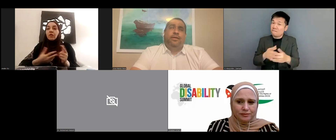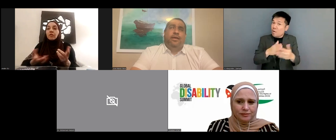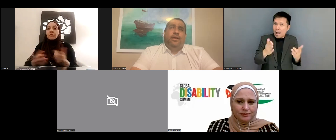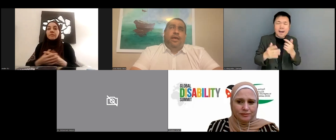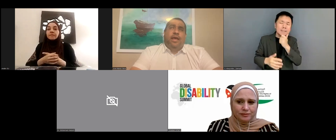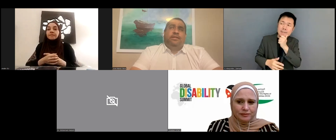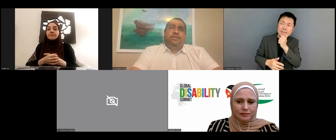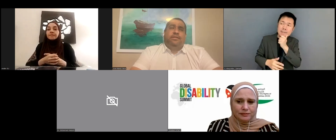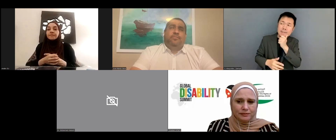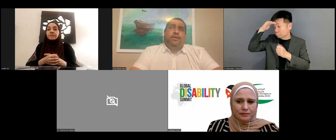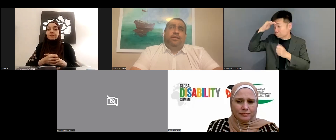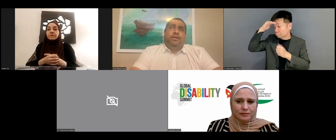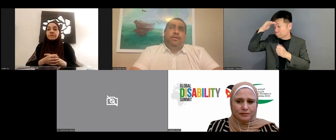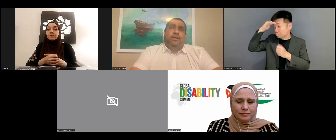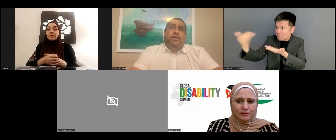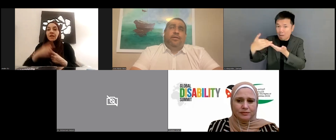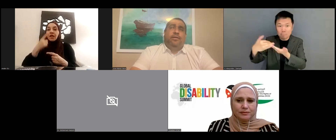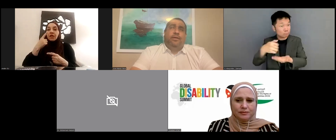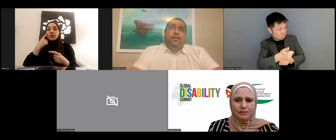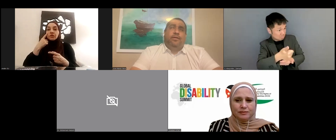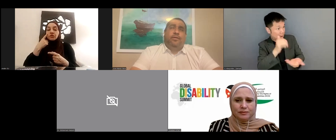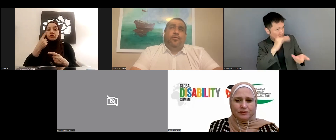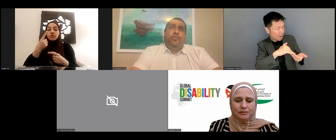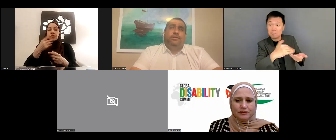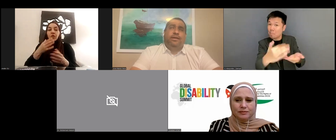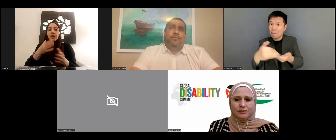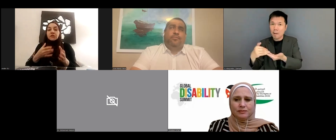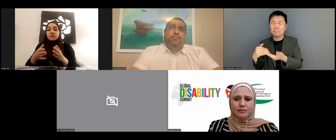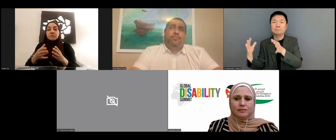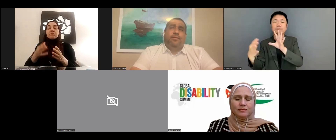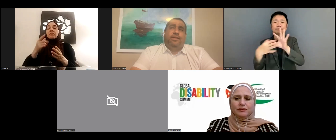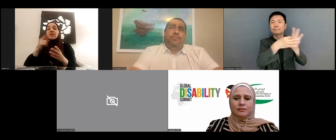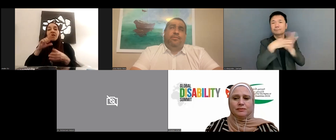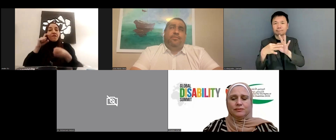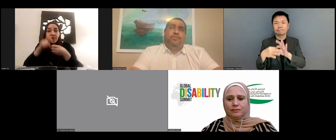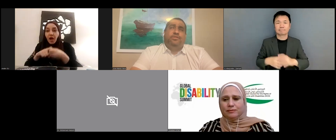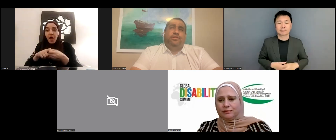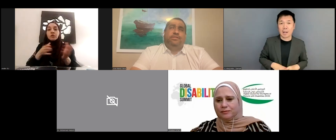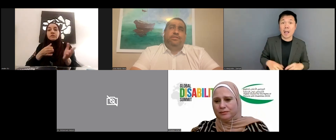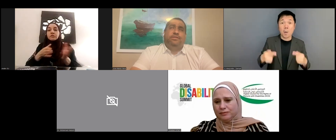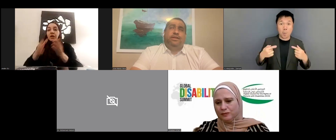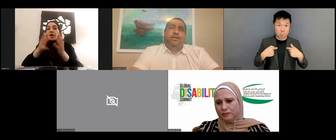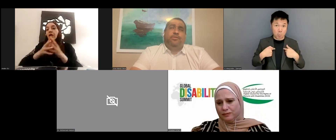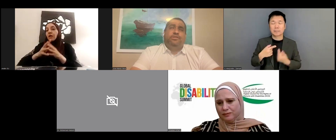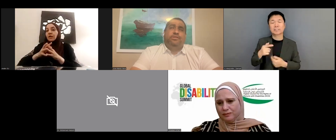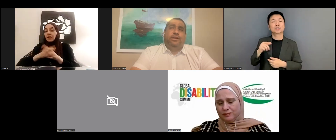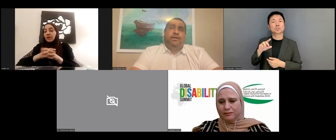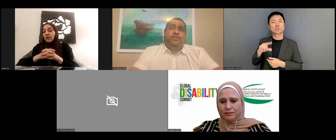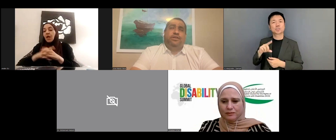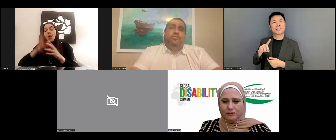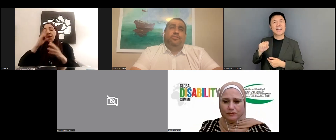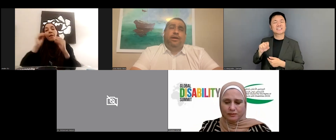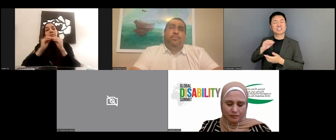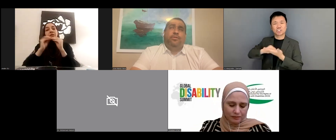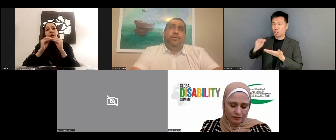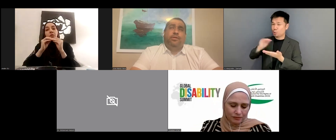commitments. And we are always available from the GDS Secretariat, which is a